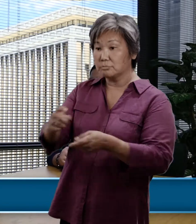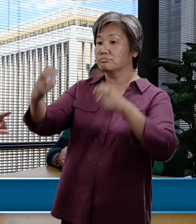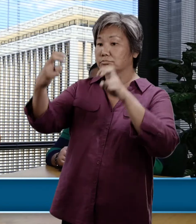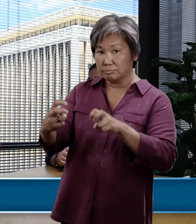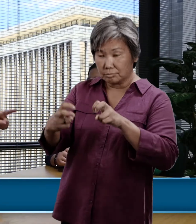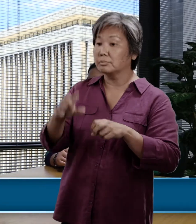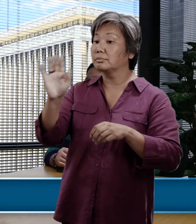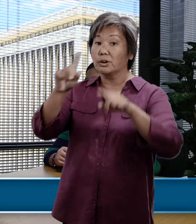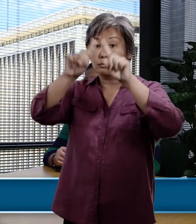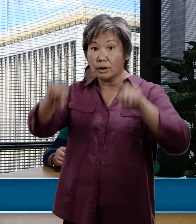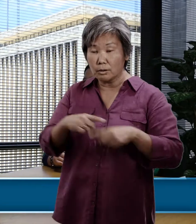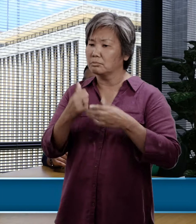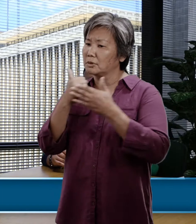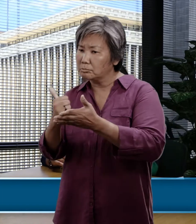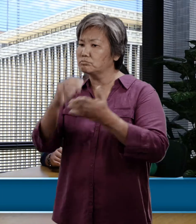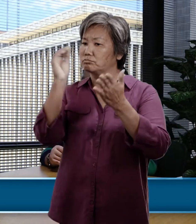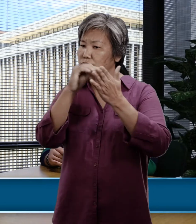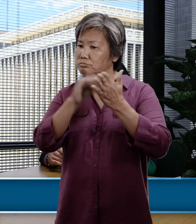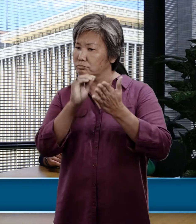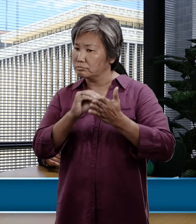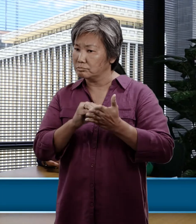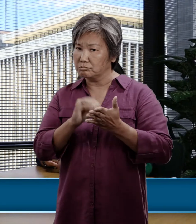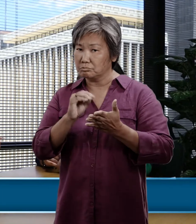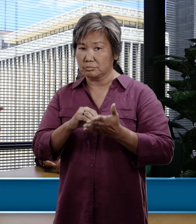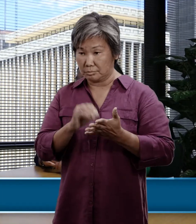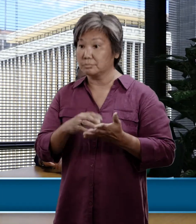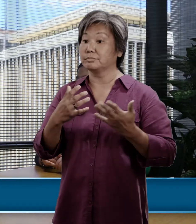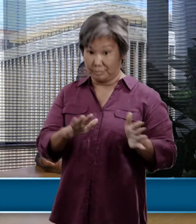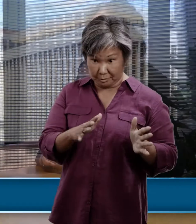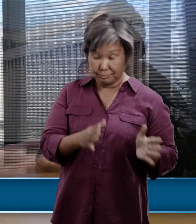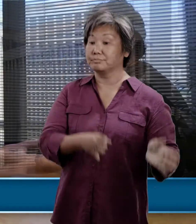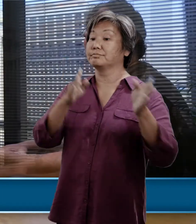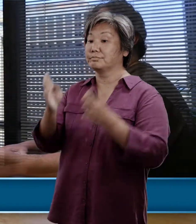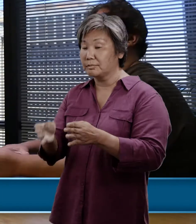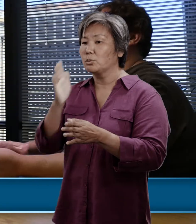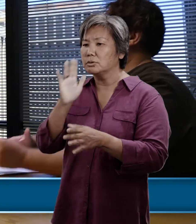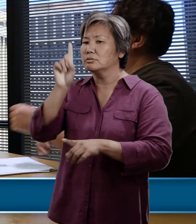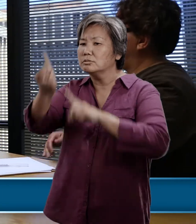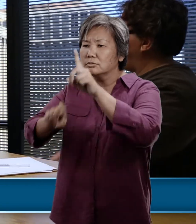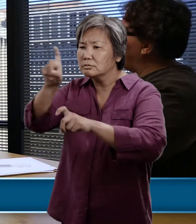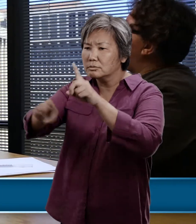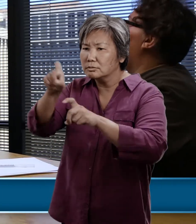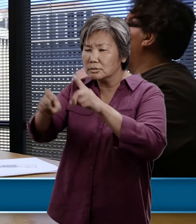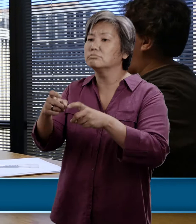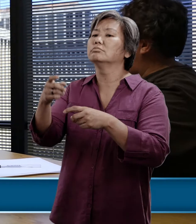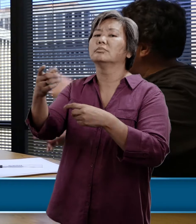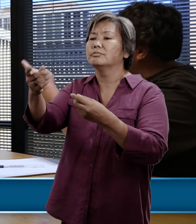Our claims specialists will help to fill out forms, get information, and write down the story with the claimants.